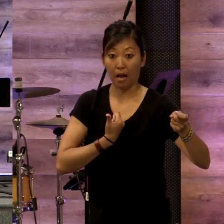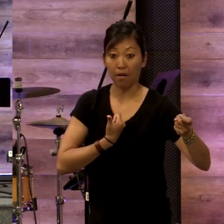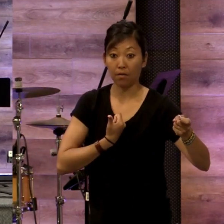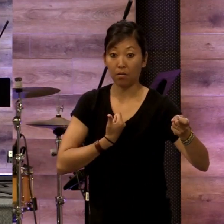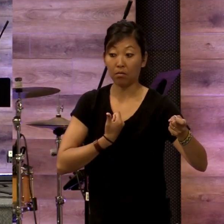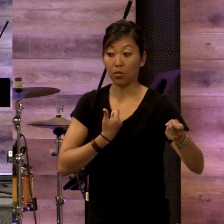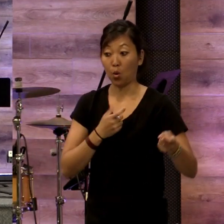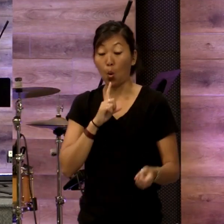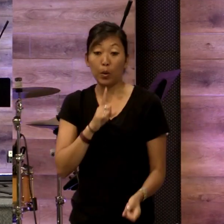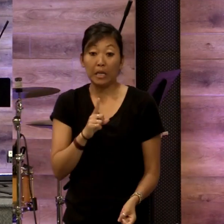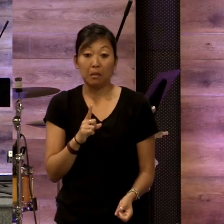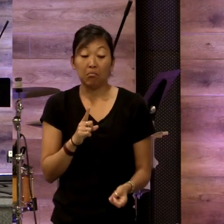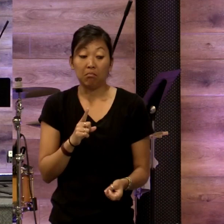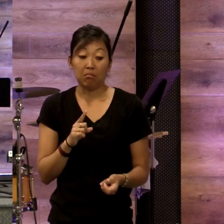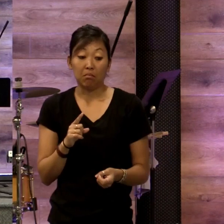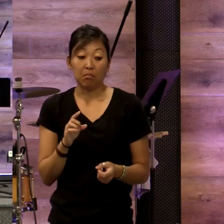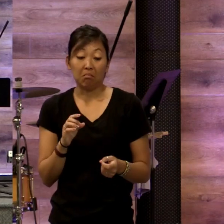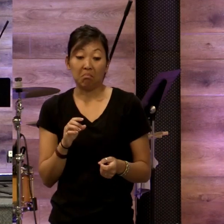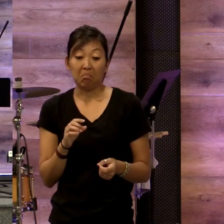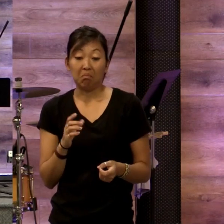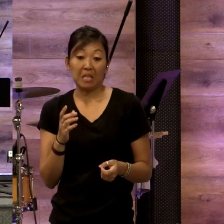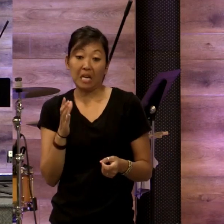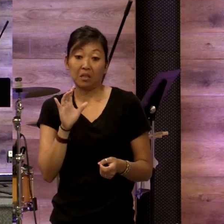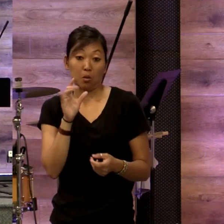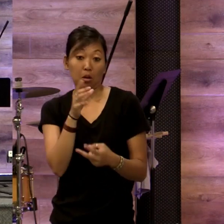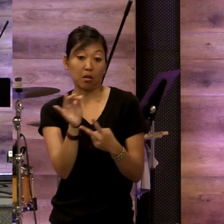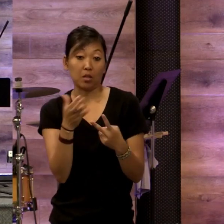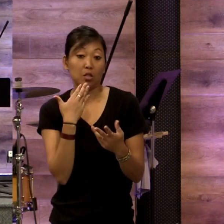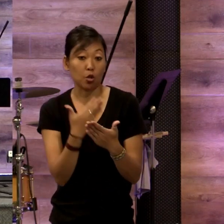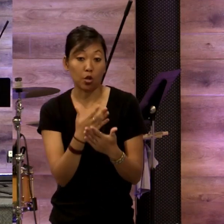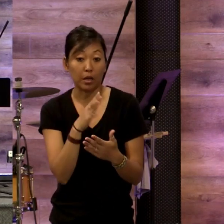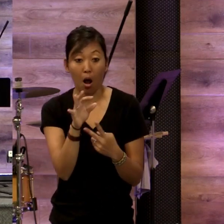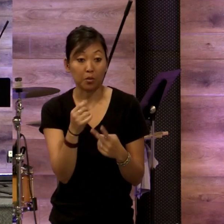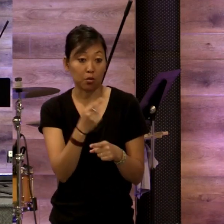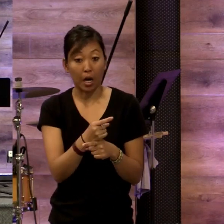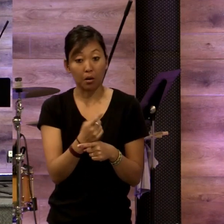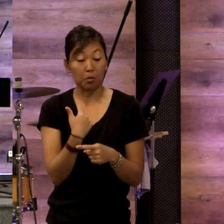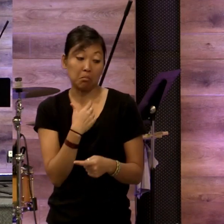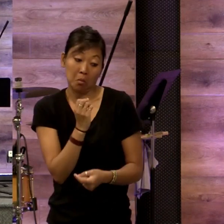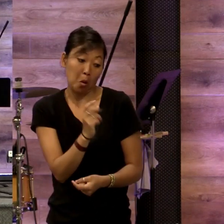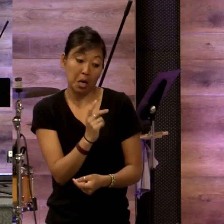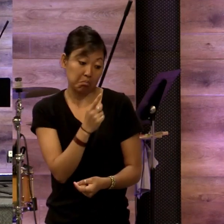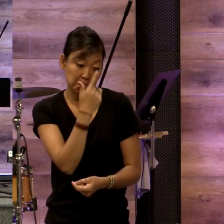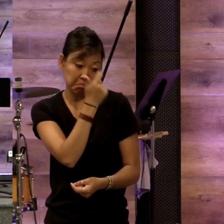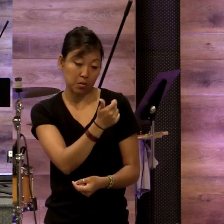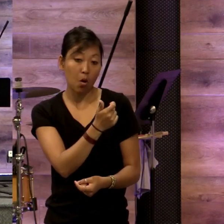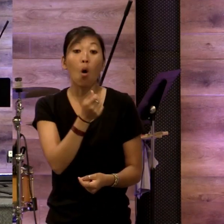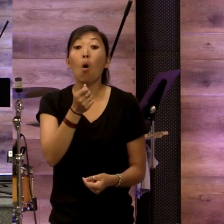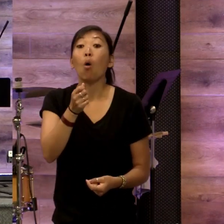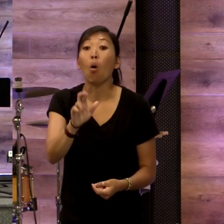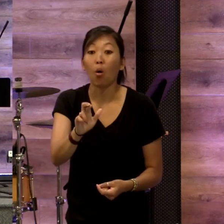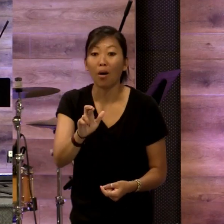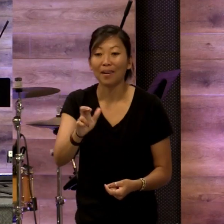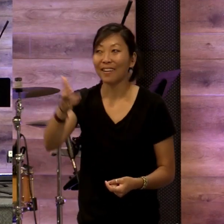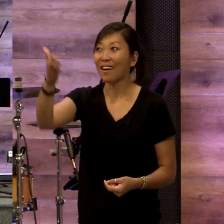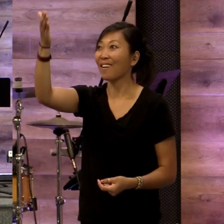and probably no one would have blamed him if he did? Or is the kingdom of God going to be done a different way?